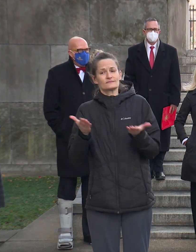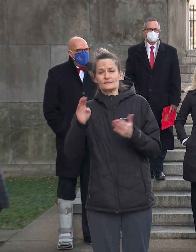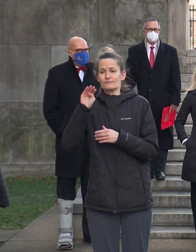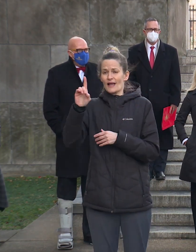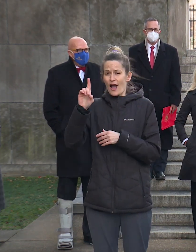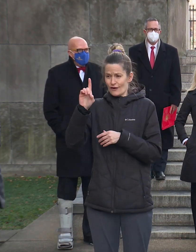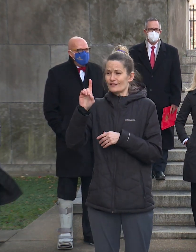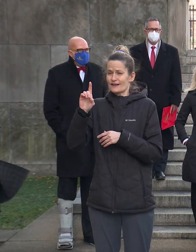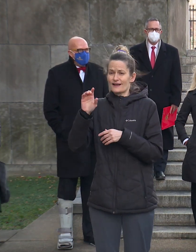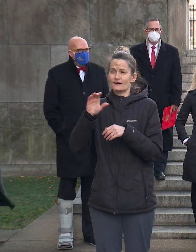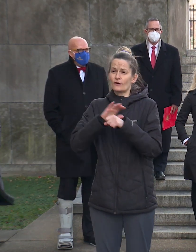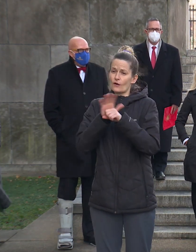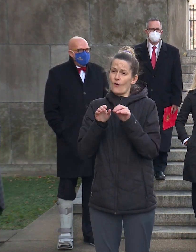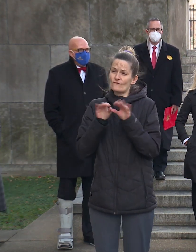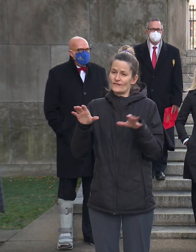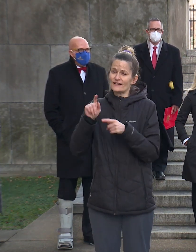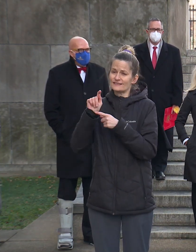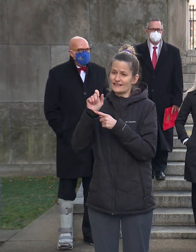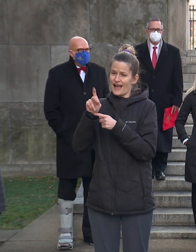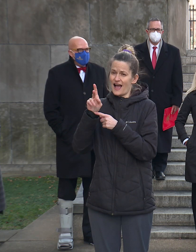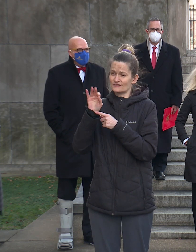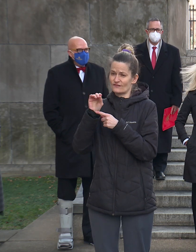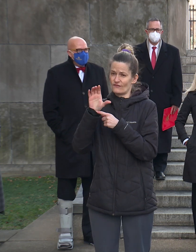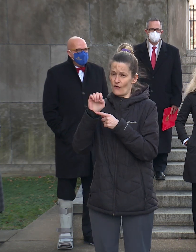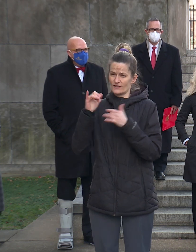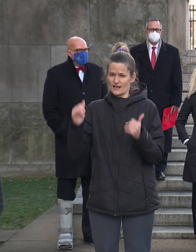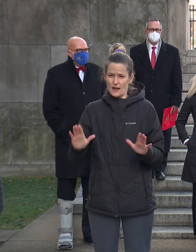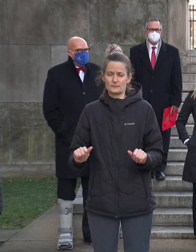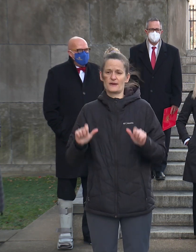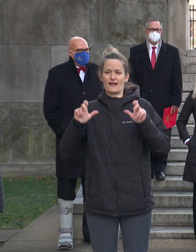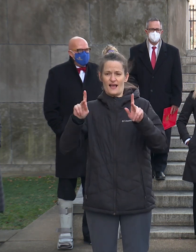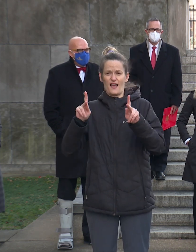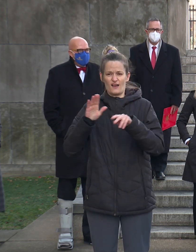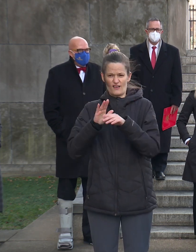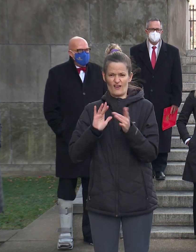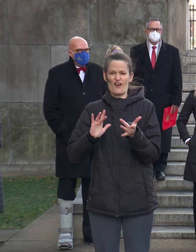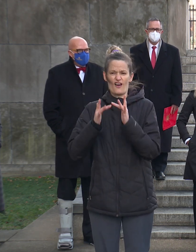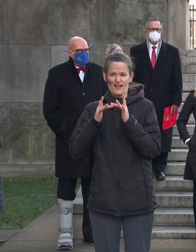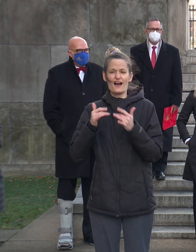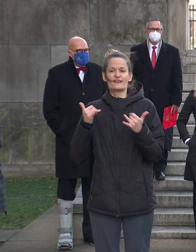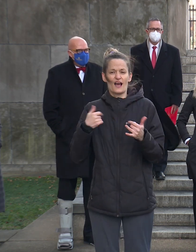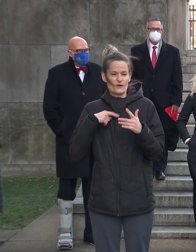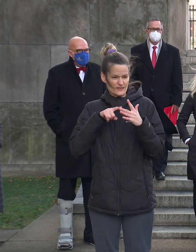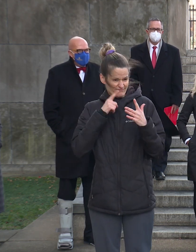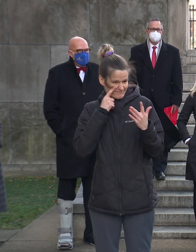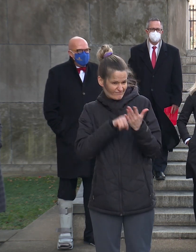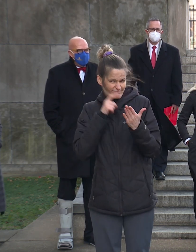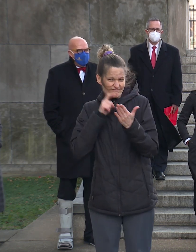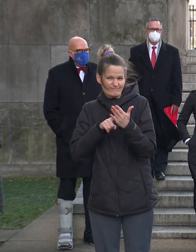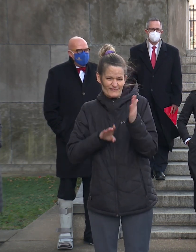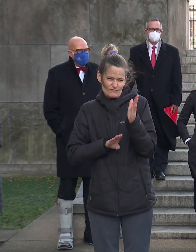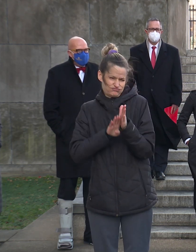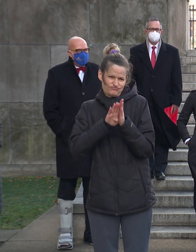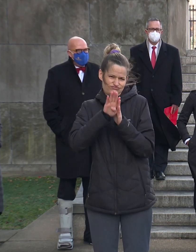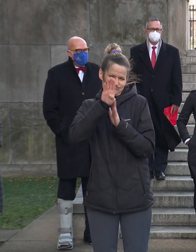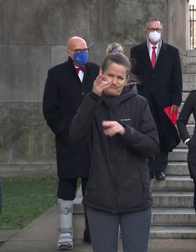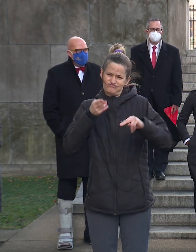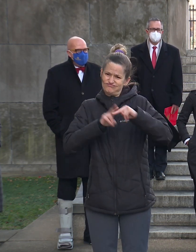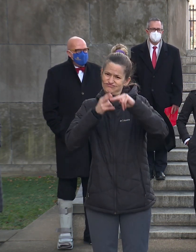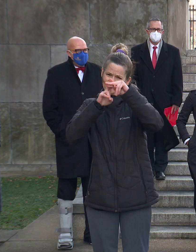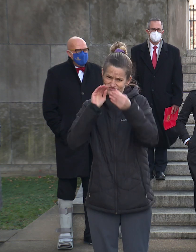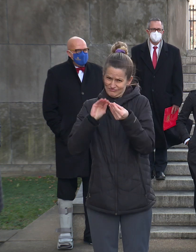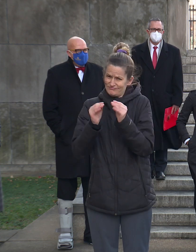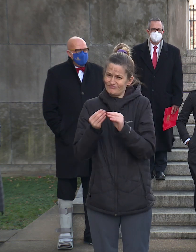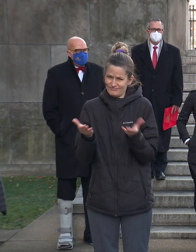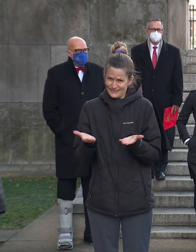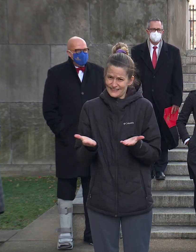that suggest we are entering a new wave of infections here in Baltimore. The issues with the state database have made it difficult to track